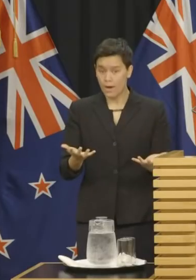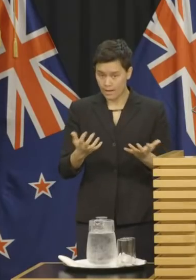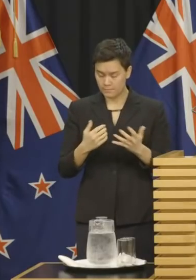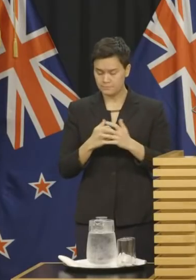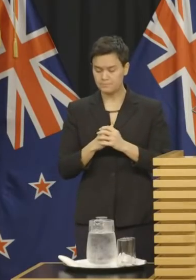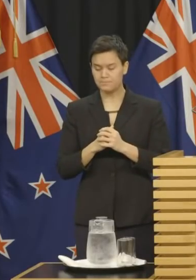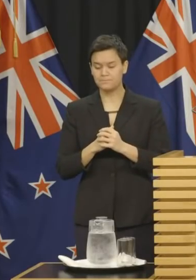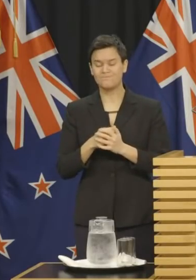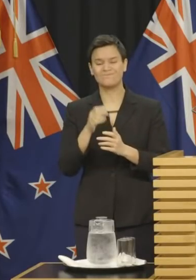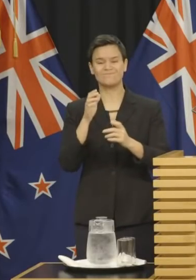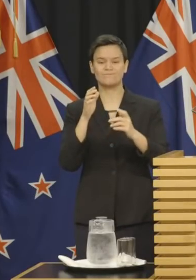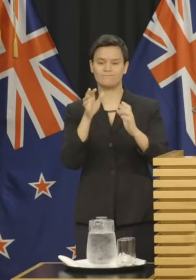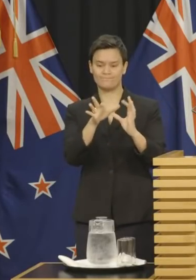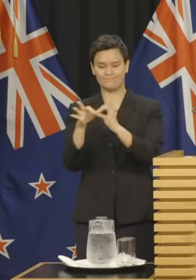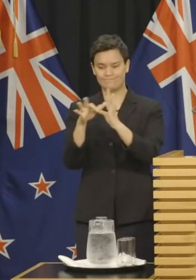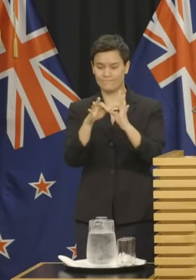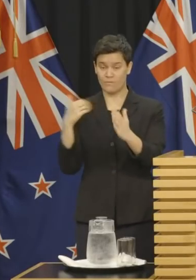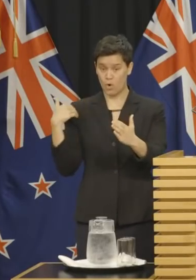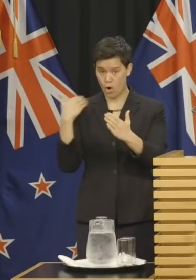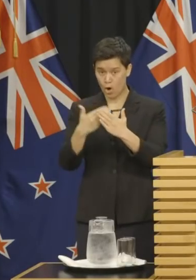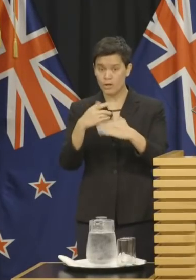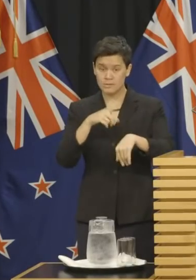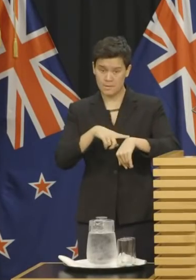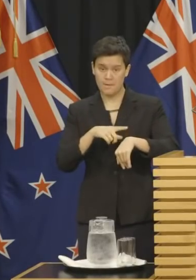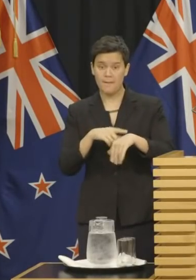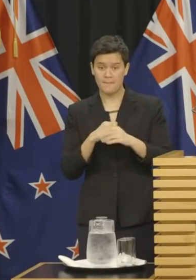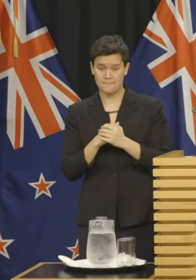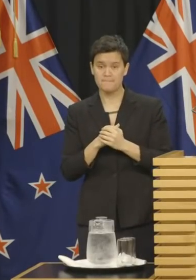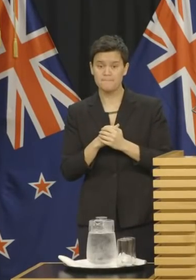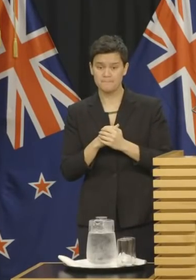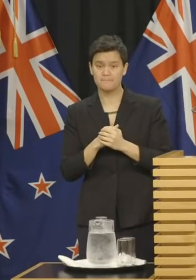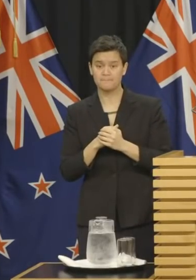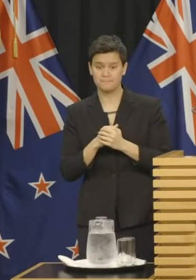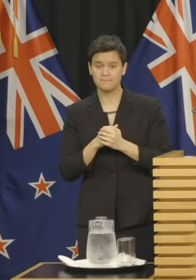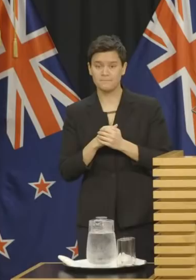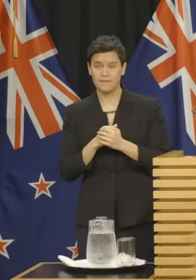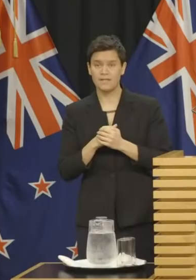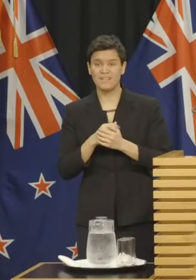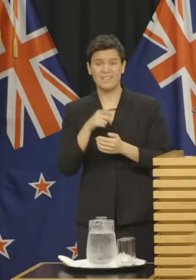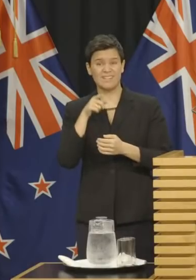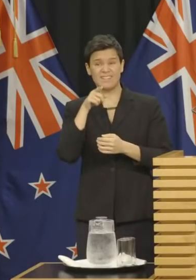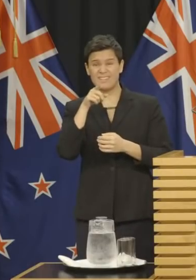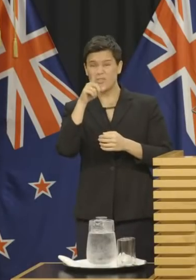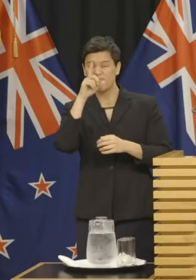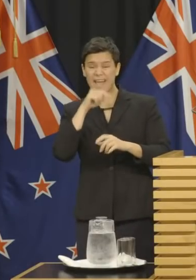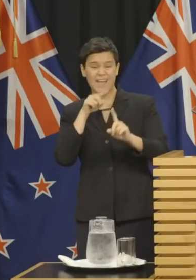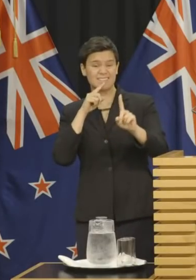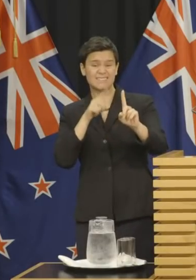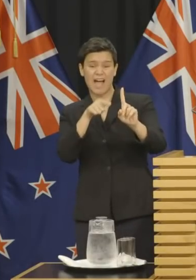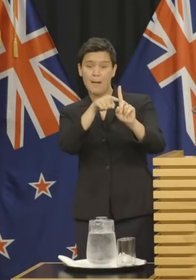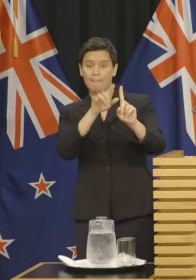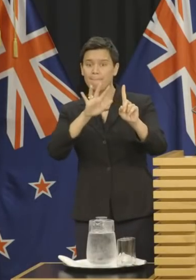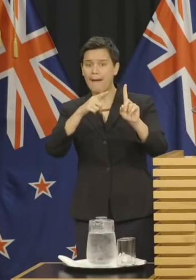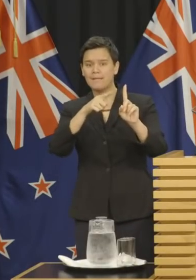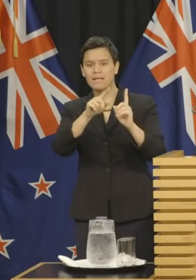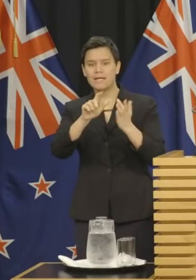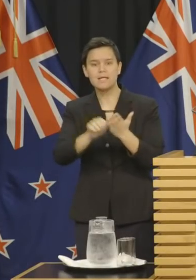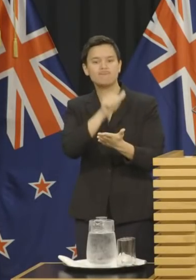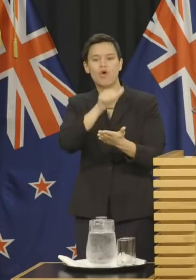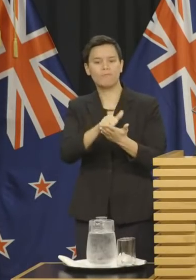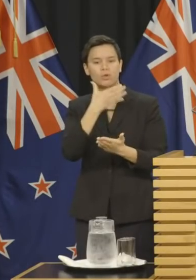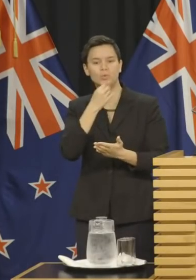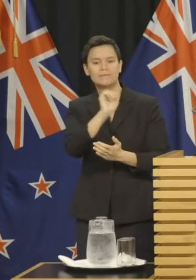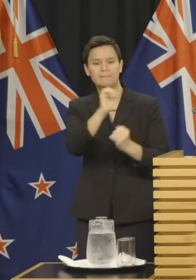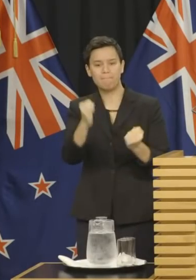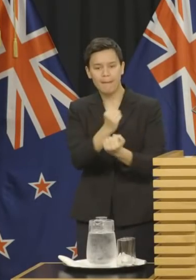period, the issue that this could have led to accusations of him inappropriately using his office, given his role as a Minister of Workplace Relations